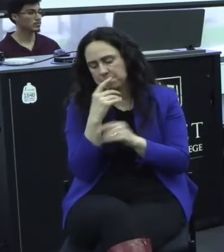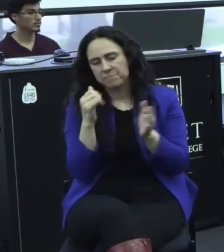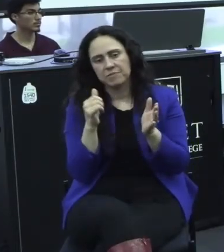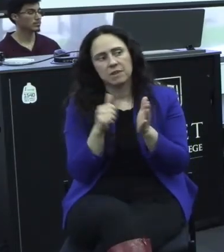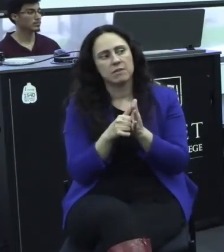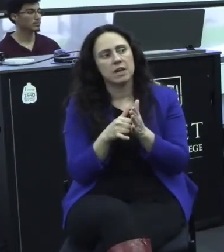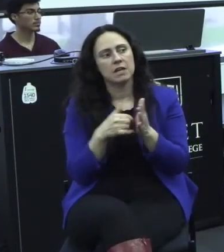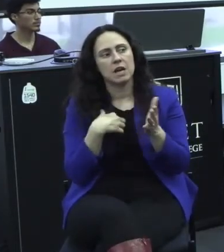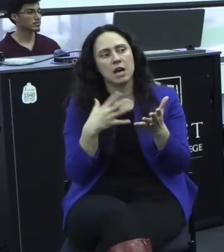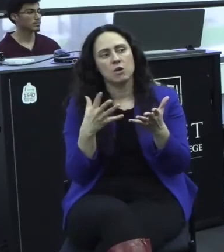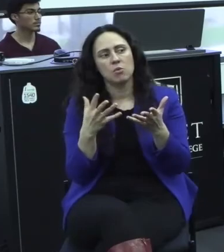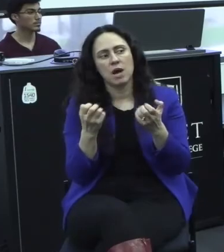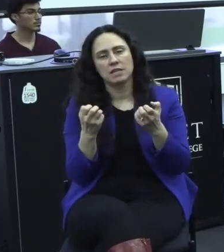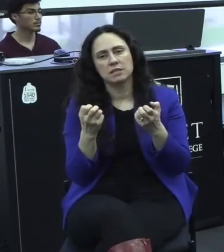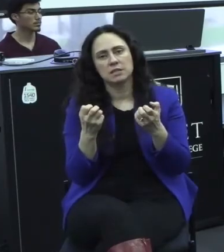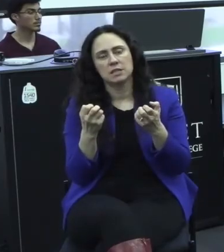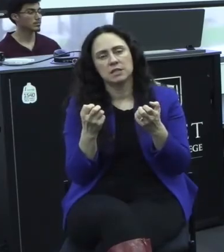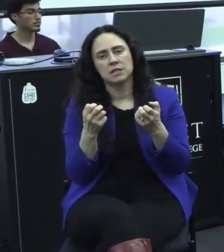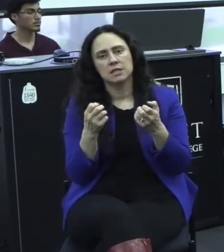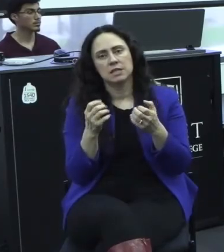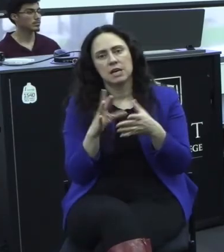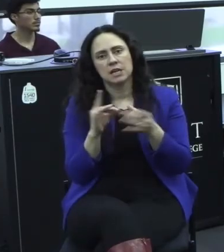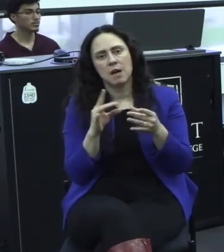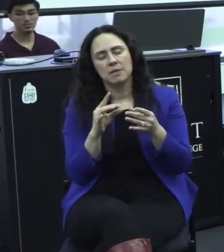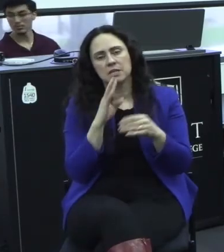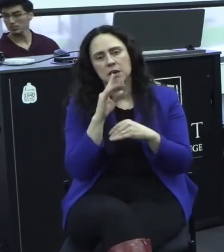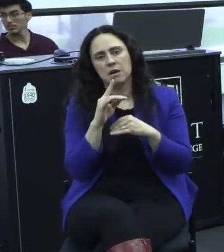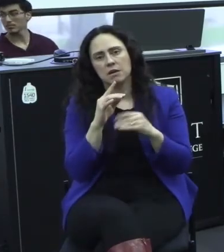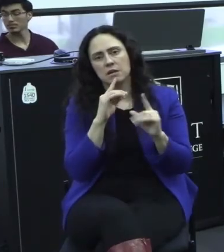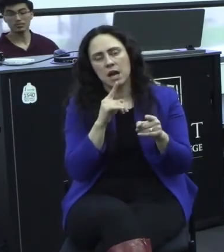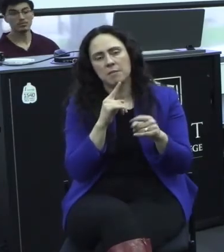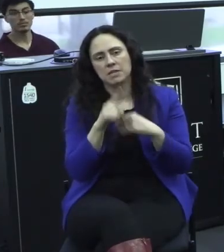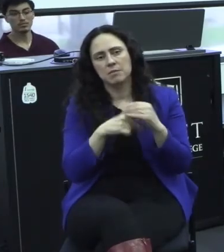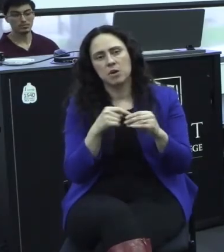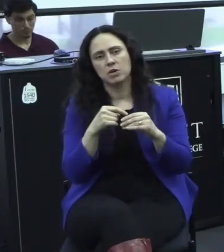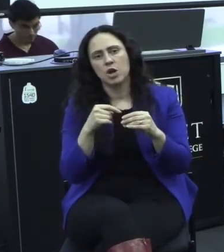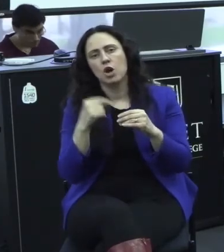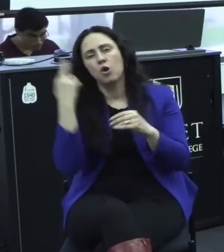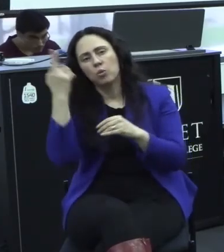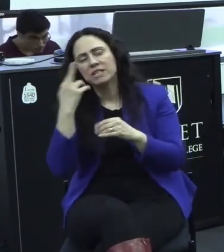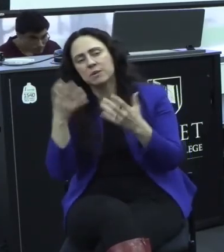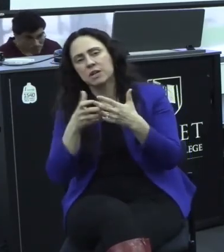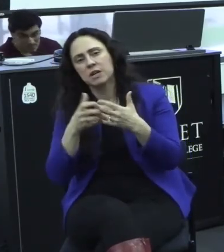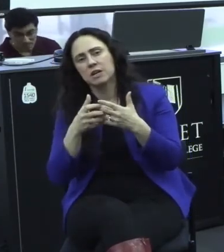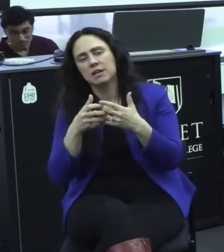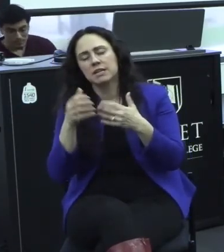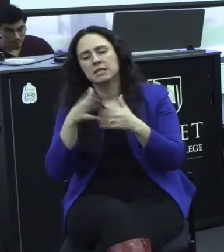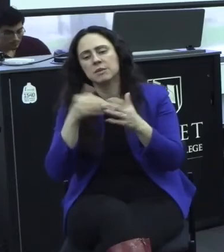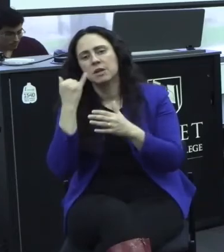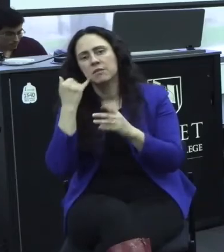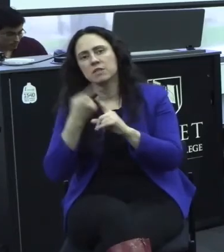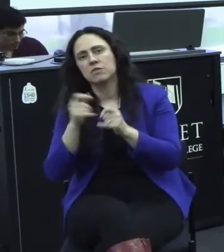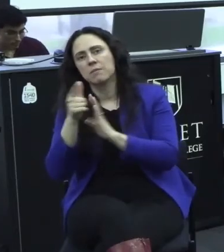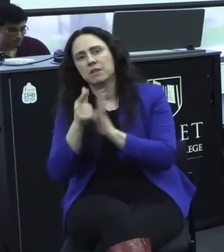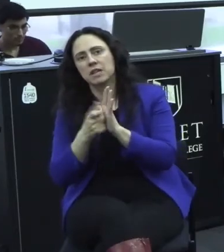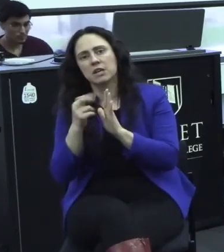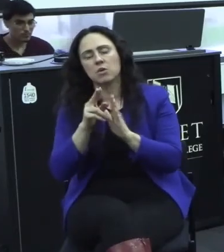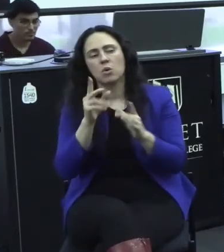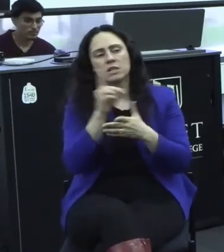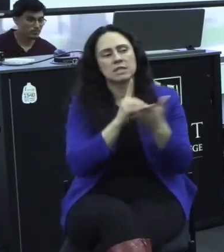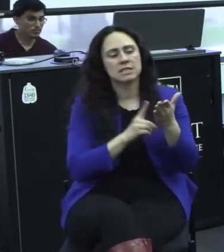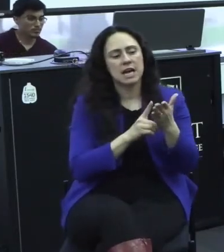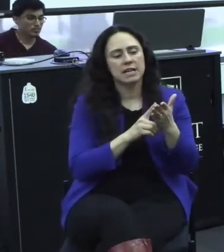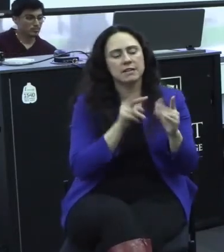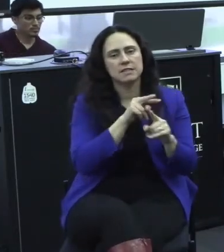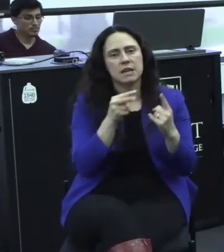some comment on, and that's reasonable accommodation. So whether it's from the legal standpoint, the design standpoint, but if anybody